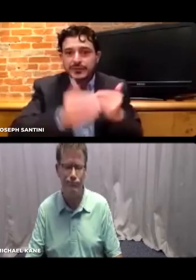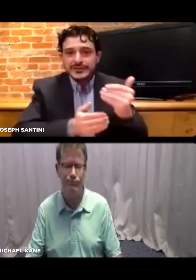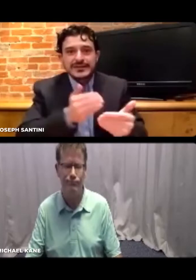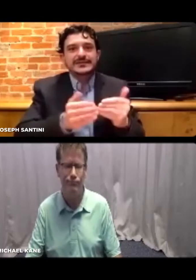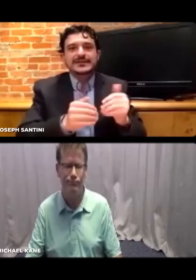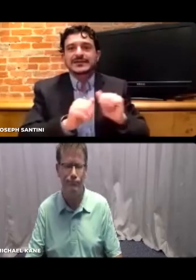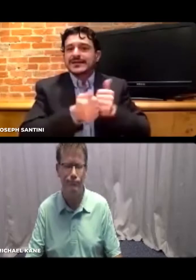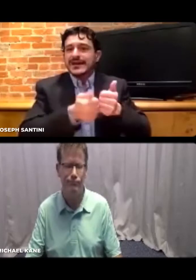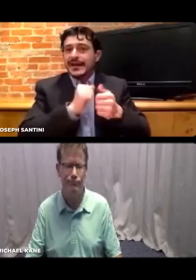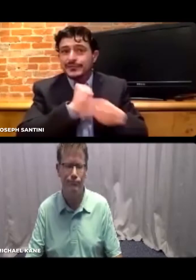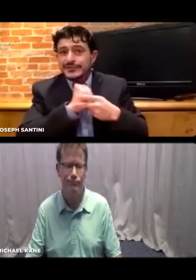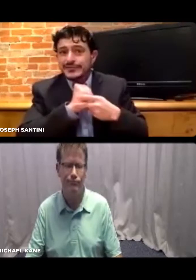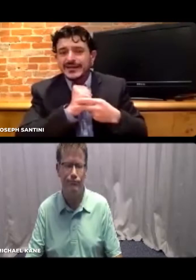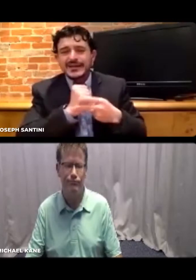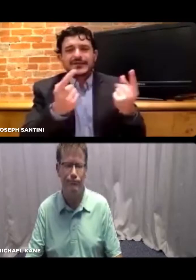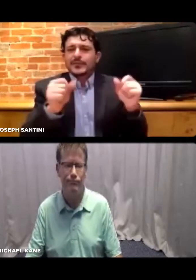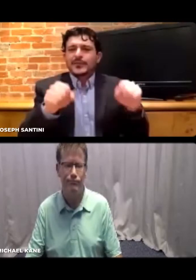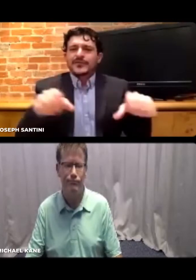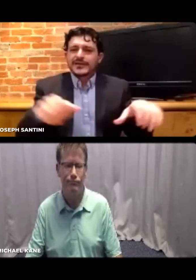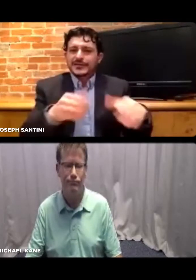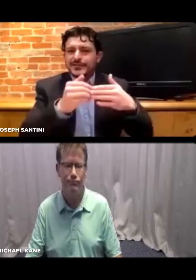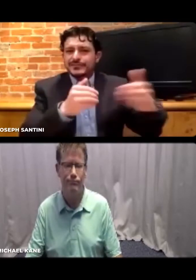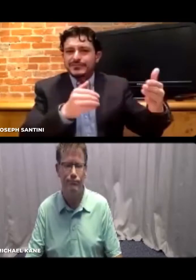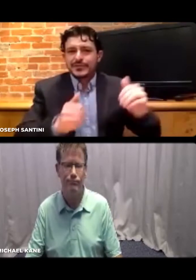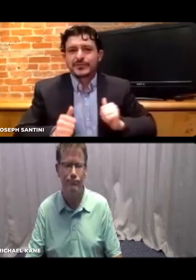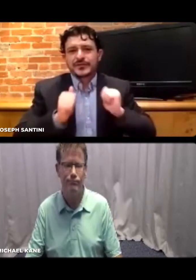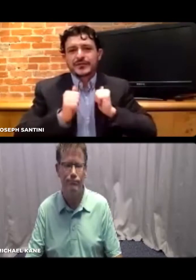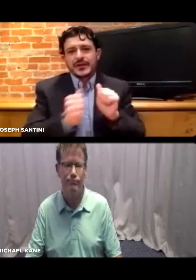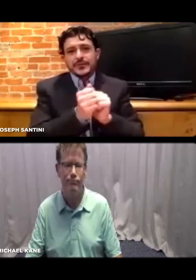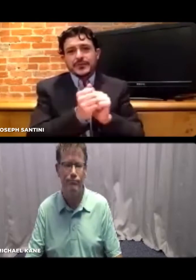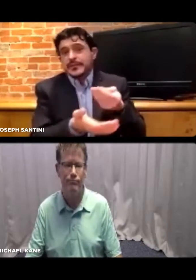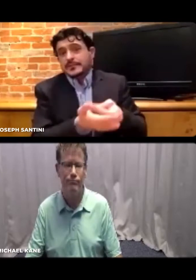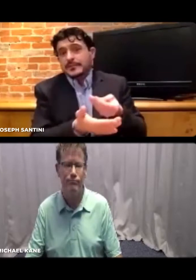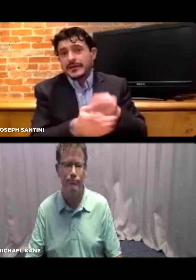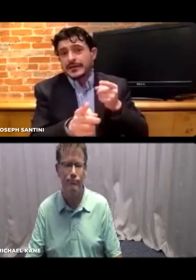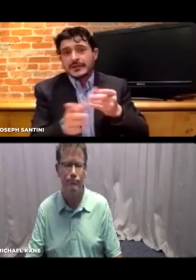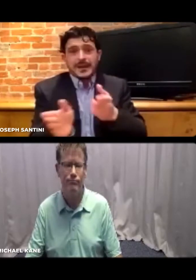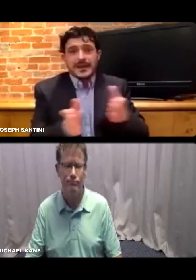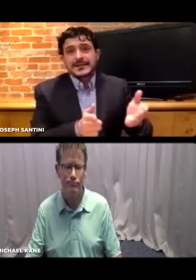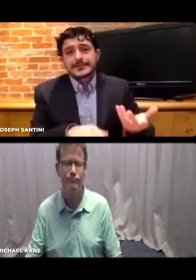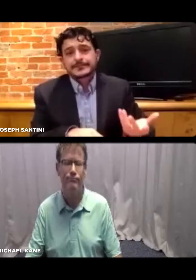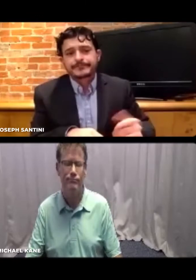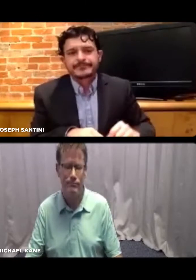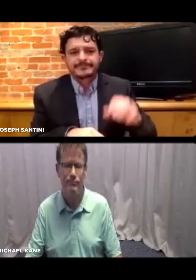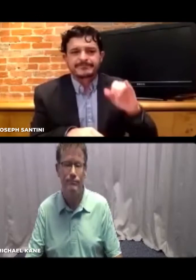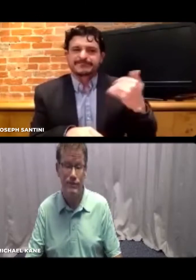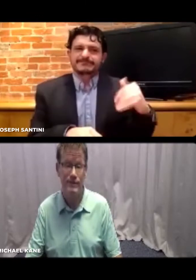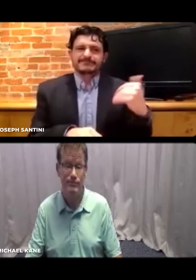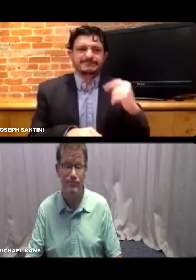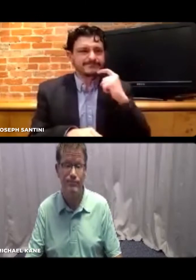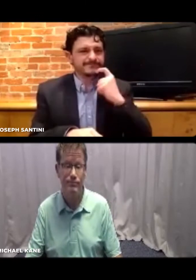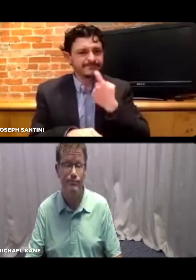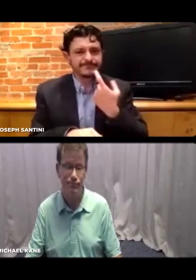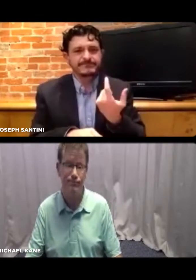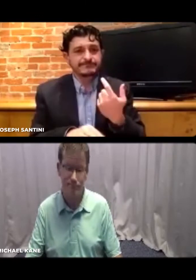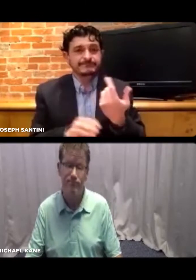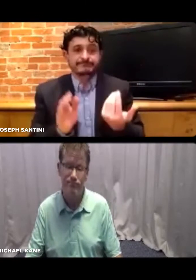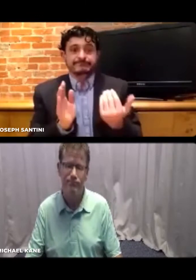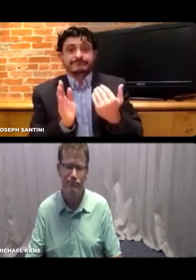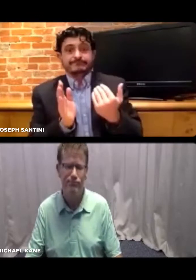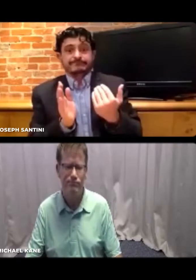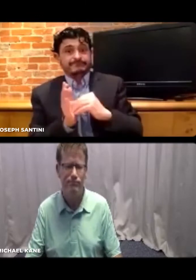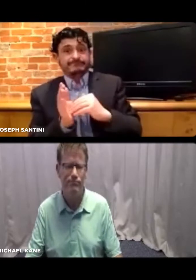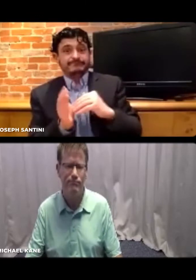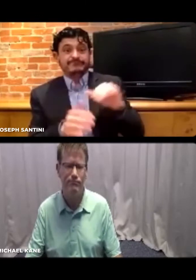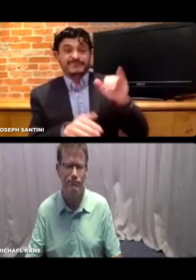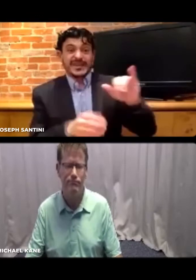save or what they can do to prepare and plan for their future retirement, which is a serious issue. Again, that